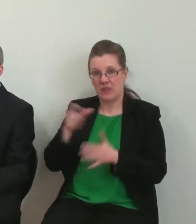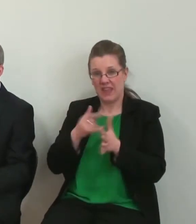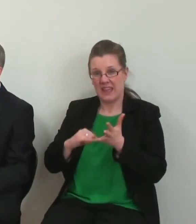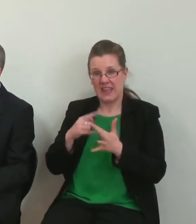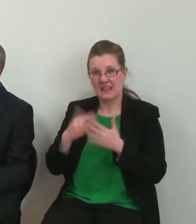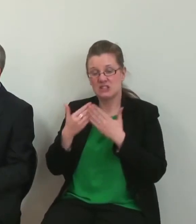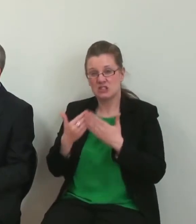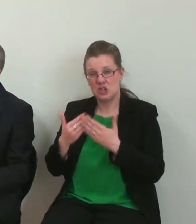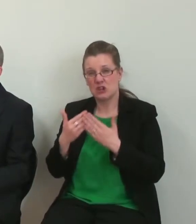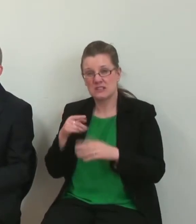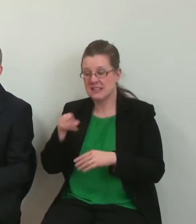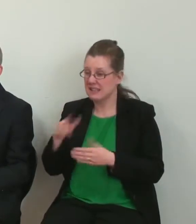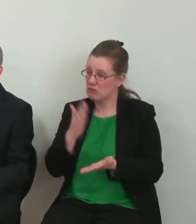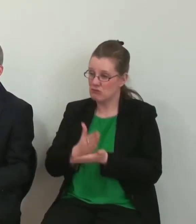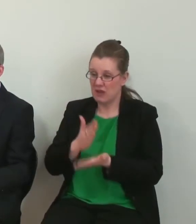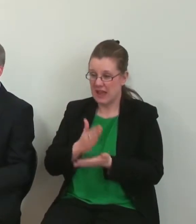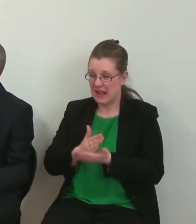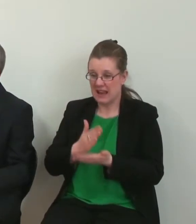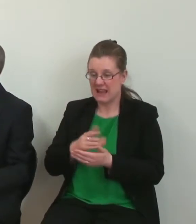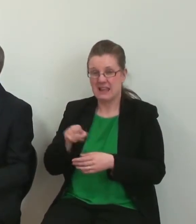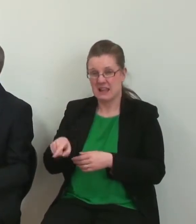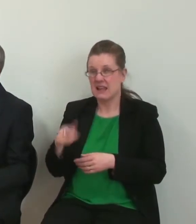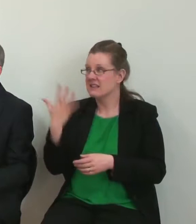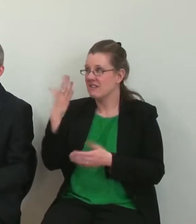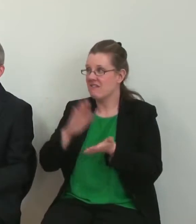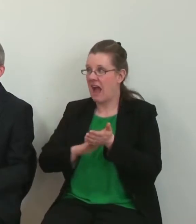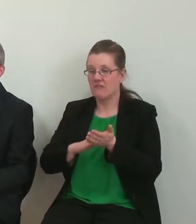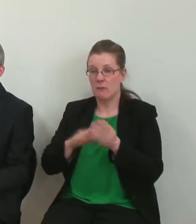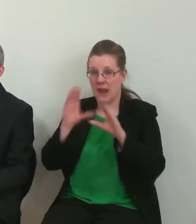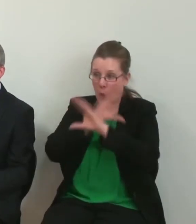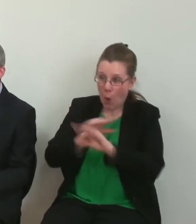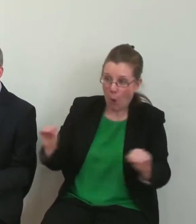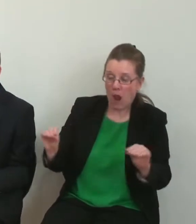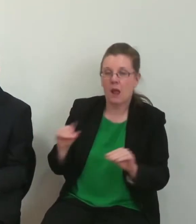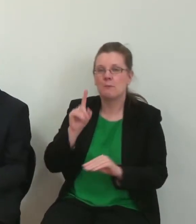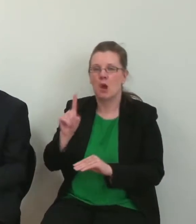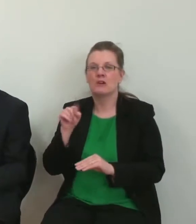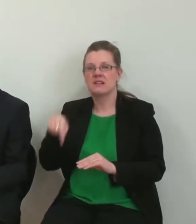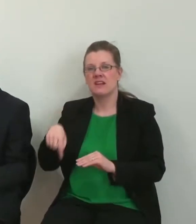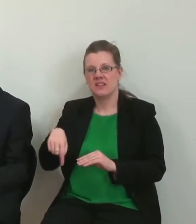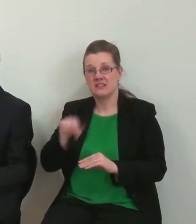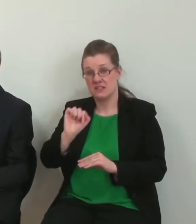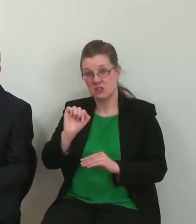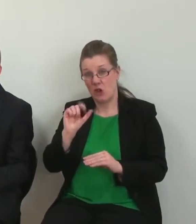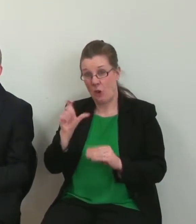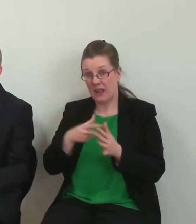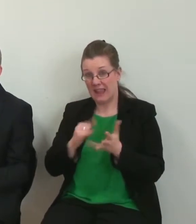study is purely for your. This is a 5-minute call coming on, but basically this is your case study.